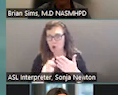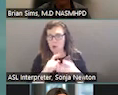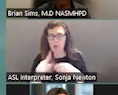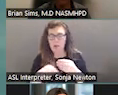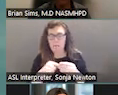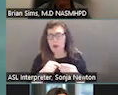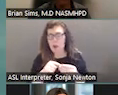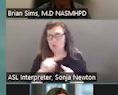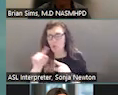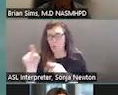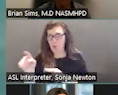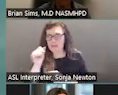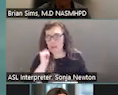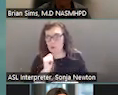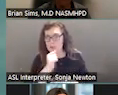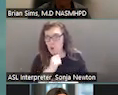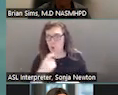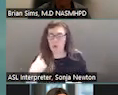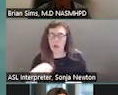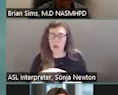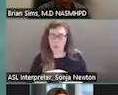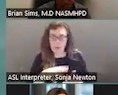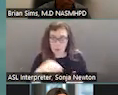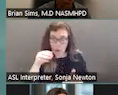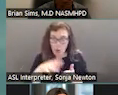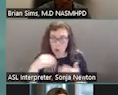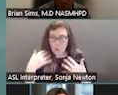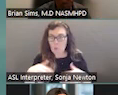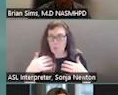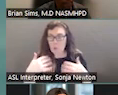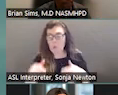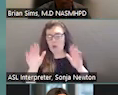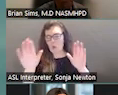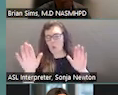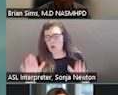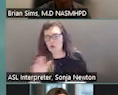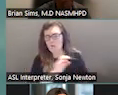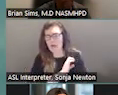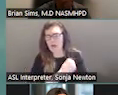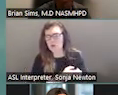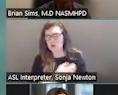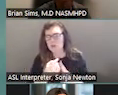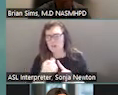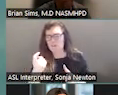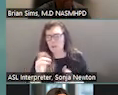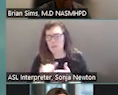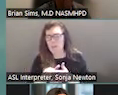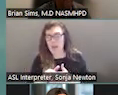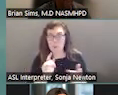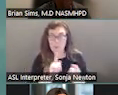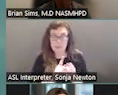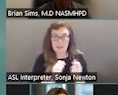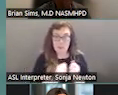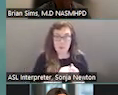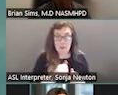all the lessons we learned. And so we're really excited. We have great energy coming back. We are meeting with our private